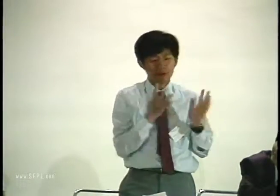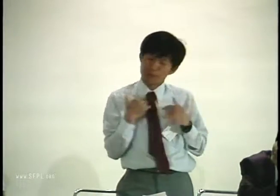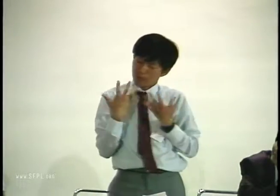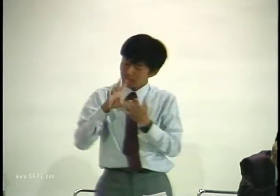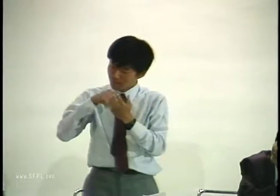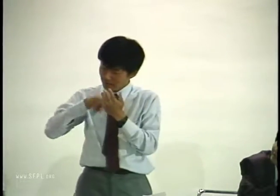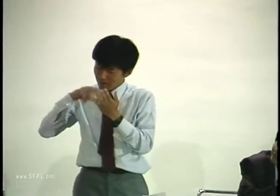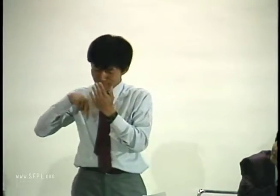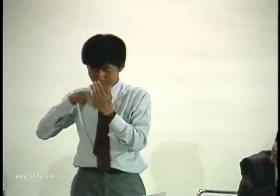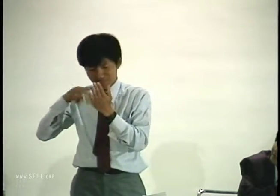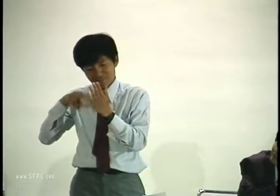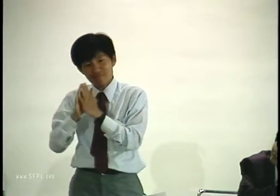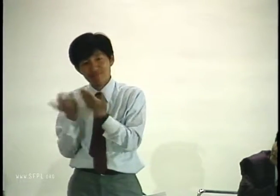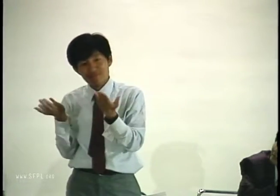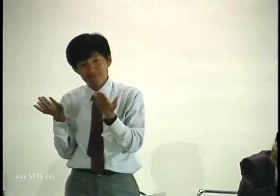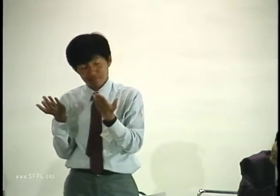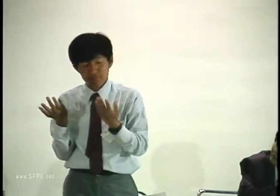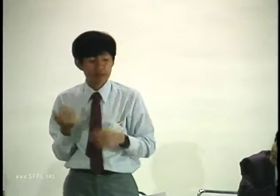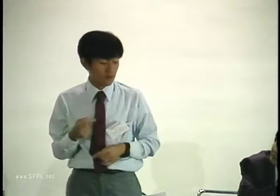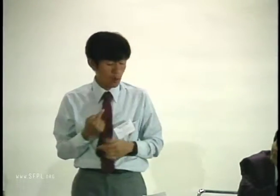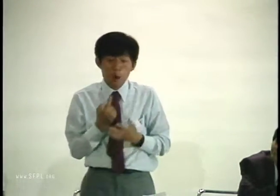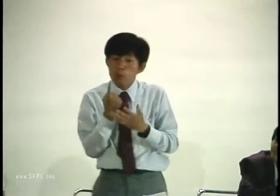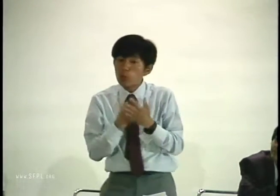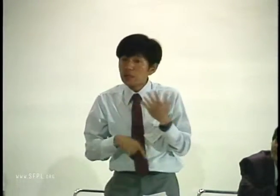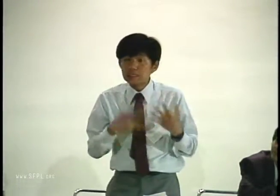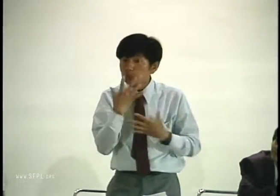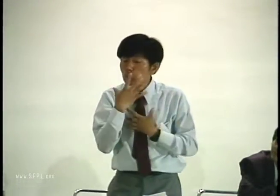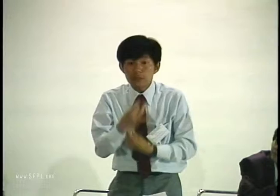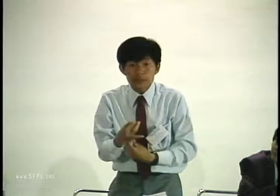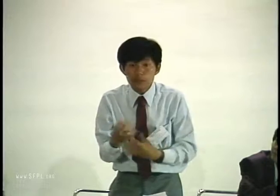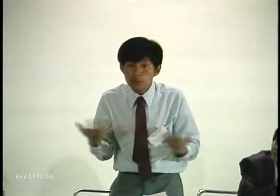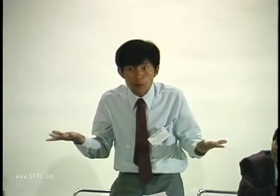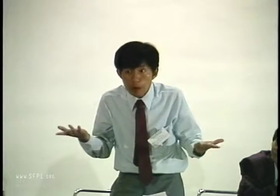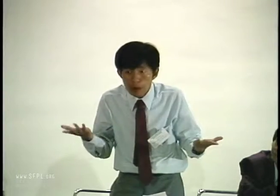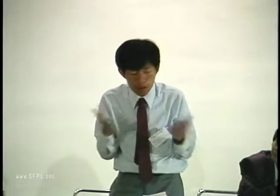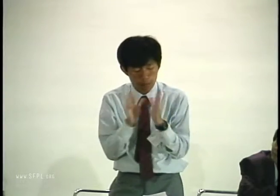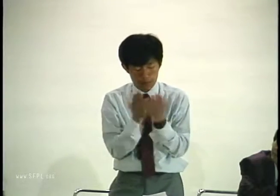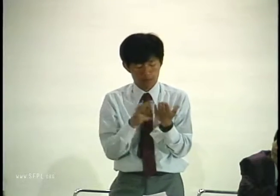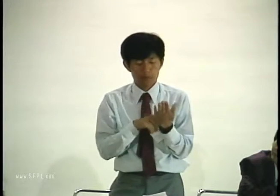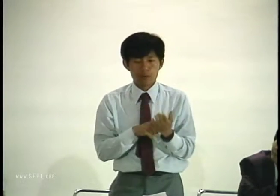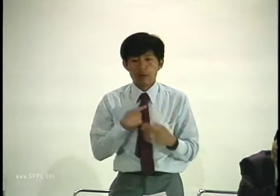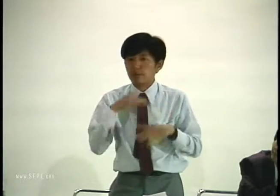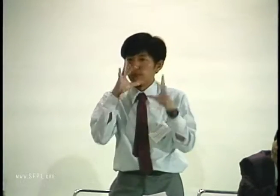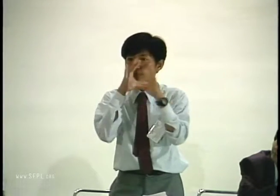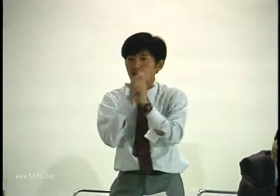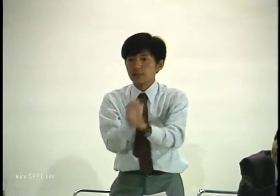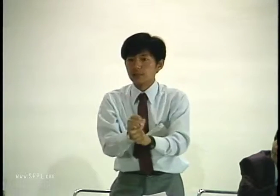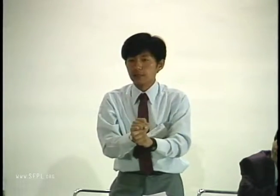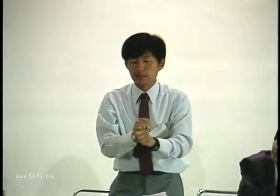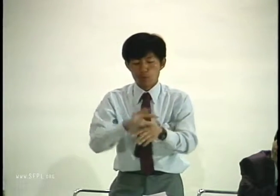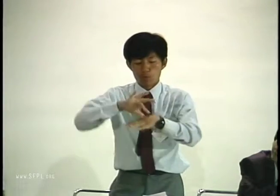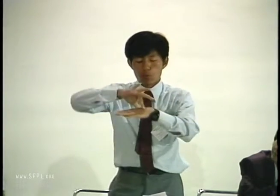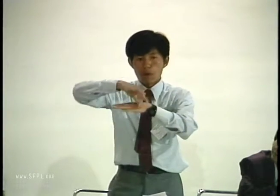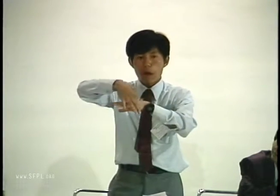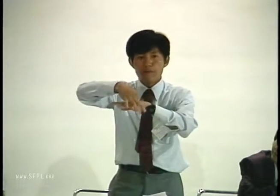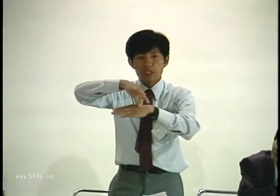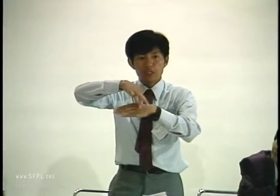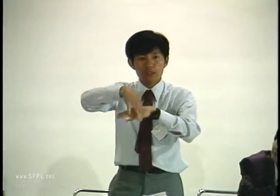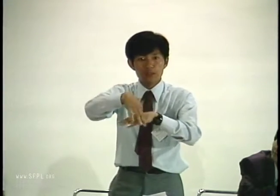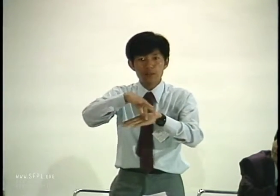She said, "You're going to have to take these books back." And I said, "Nope, I'm going to read them first." What was so interesting about it was I